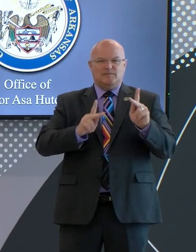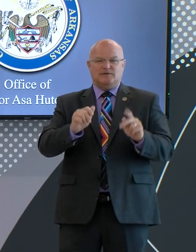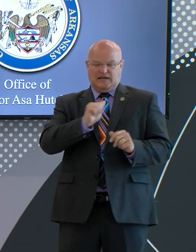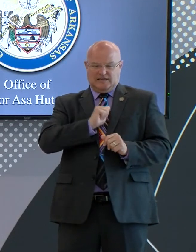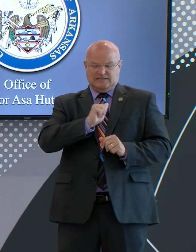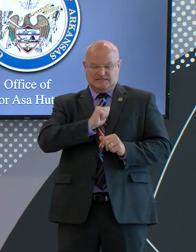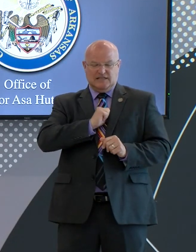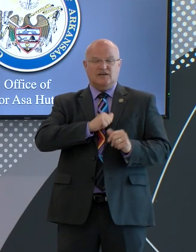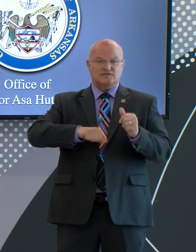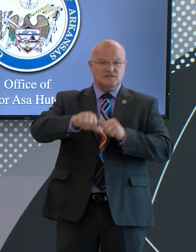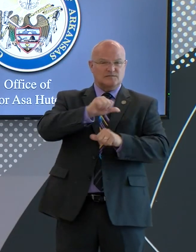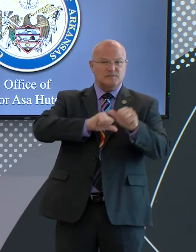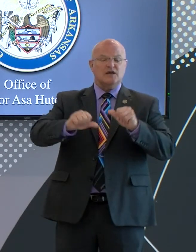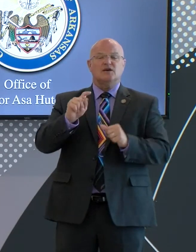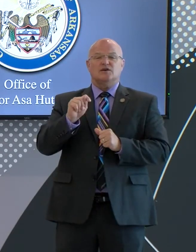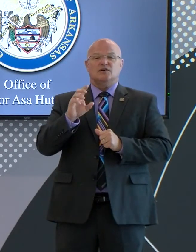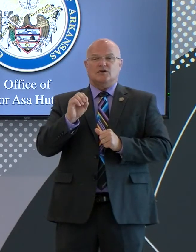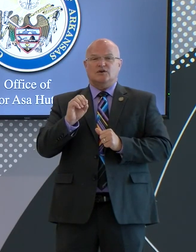ourselves and each other